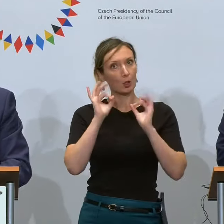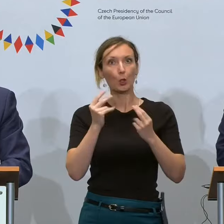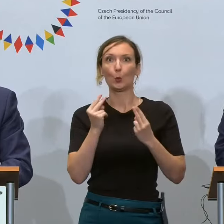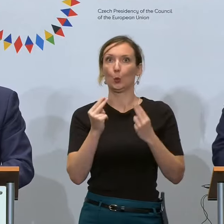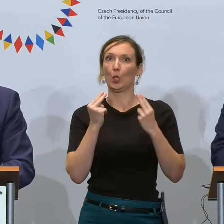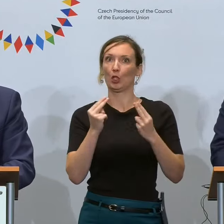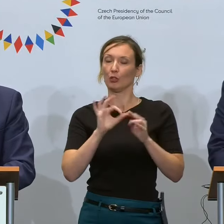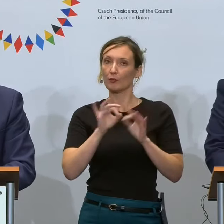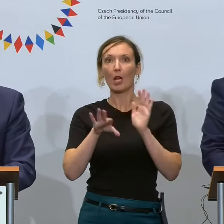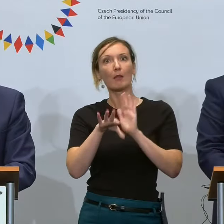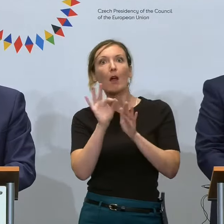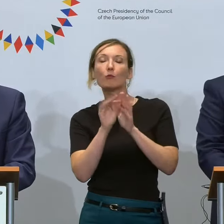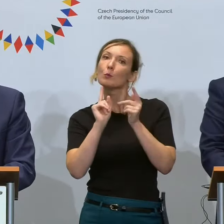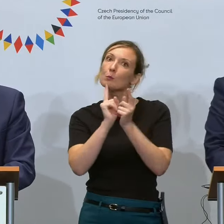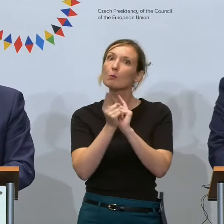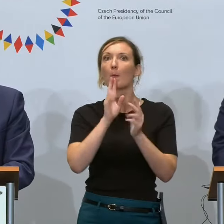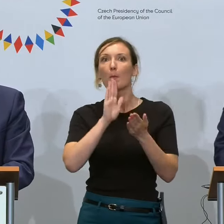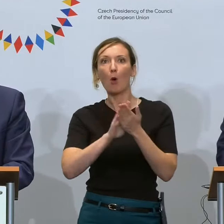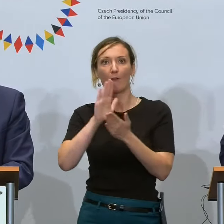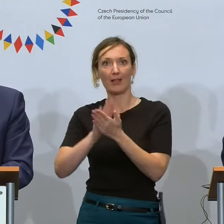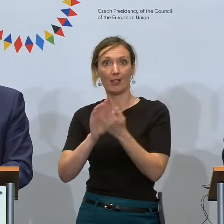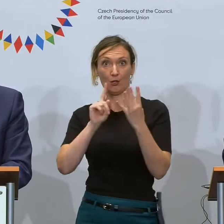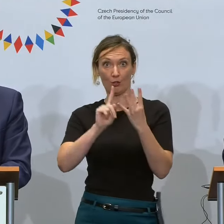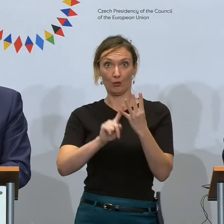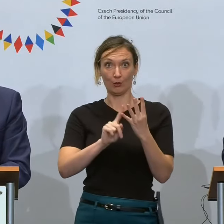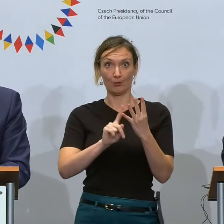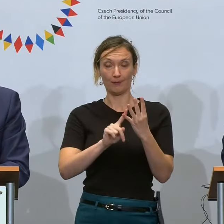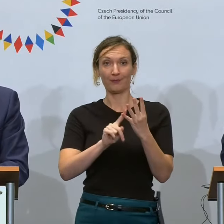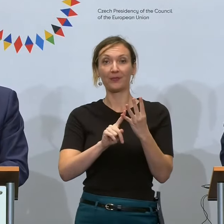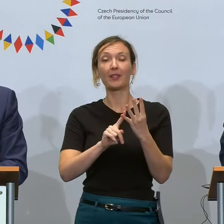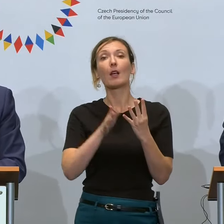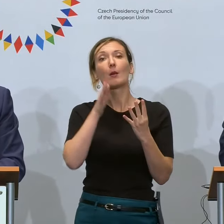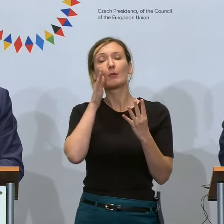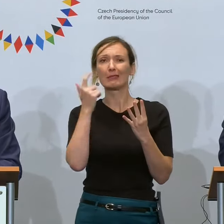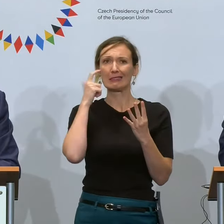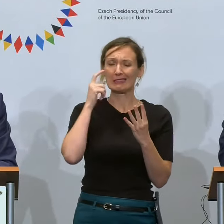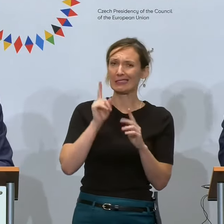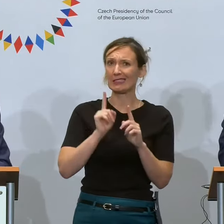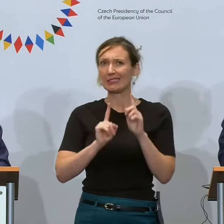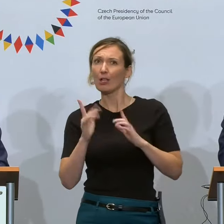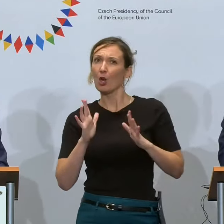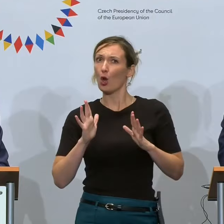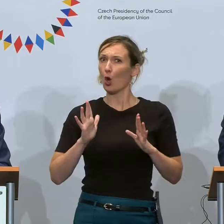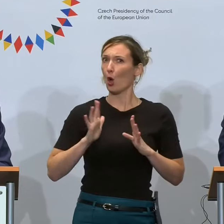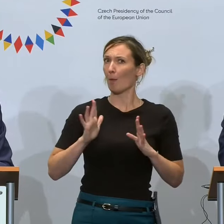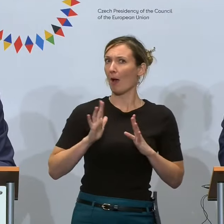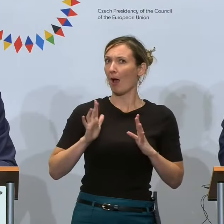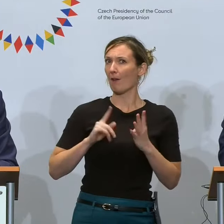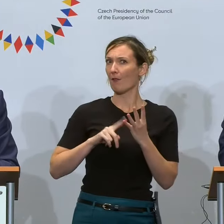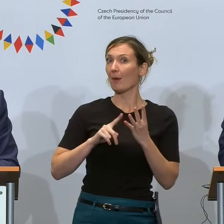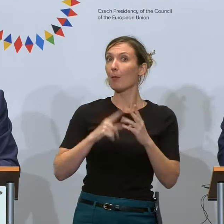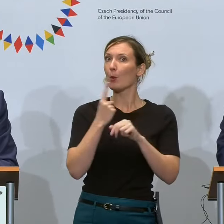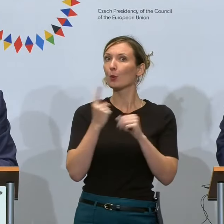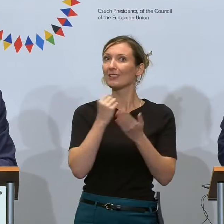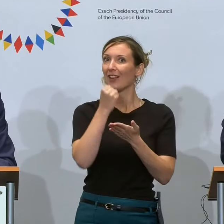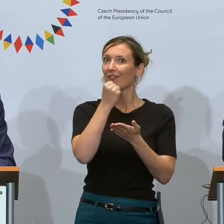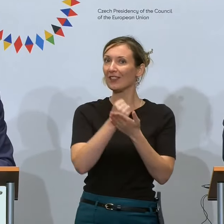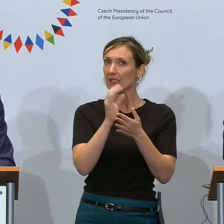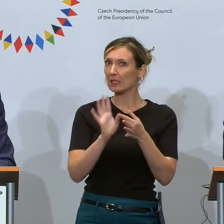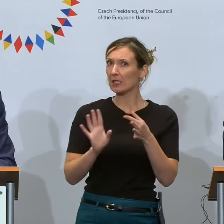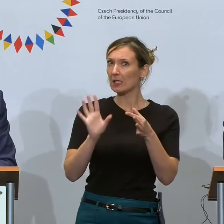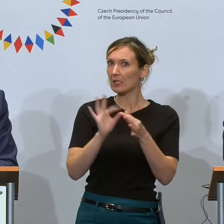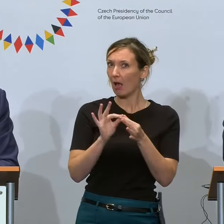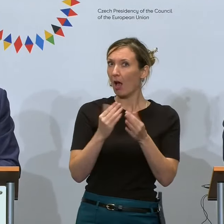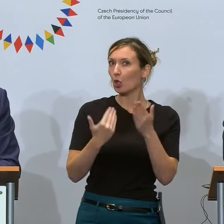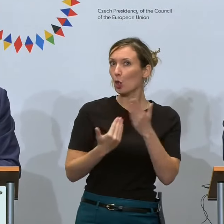debate, some concerns have been raised about not the new visas, not the flow of